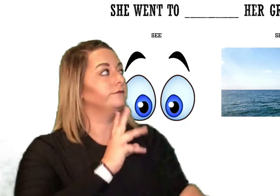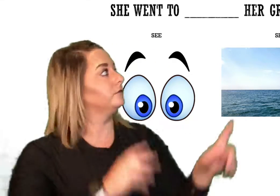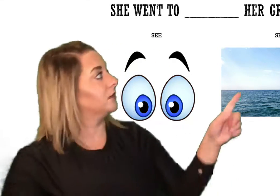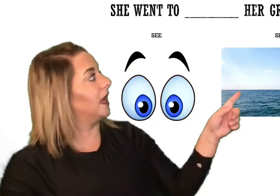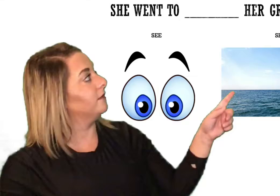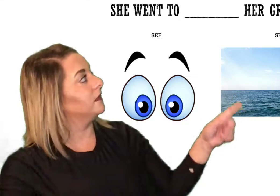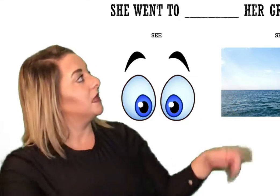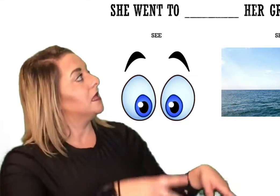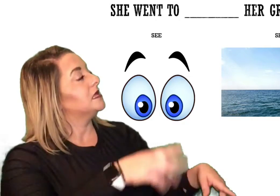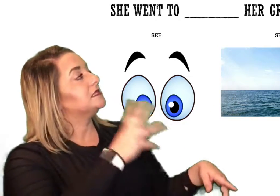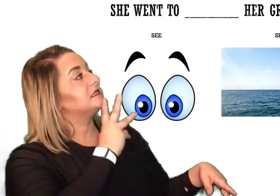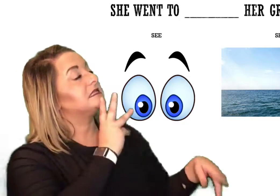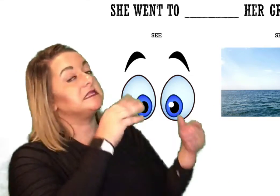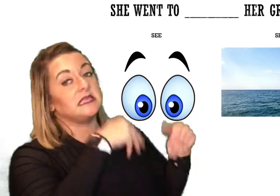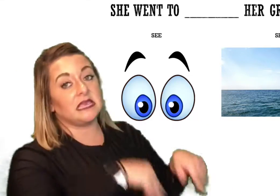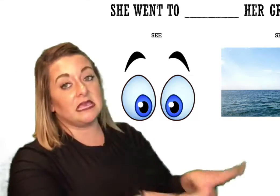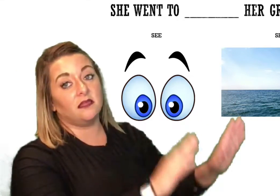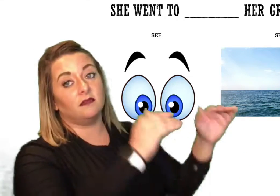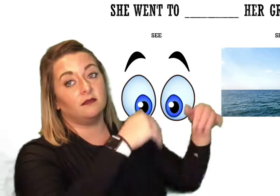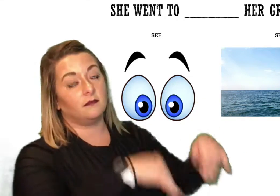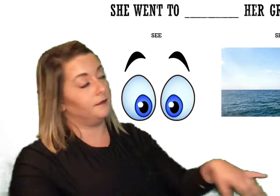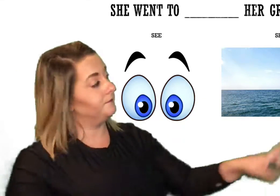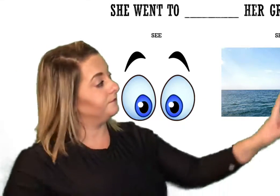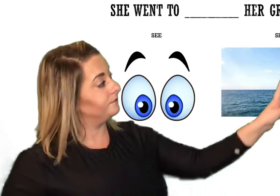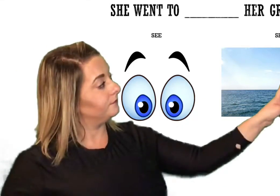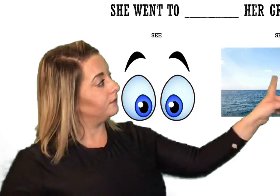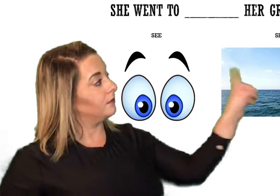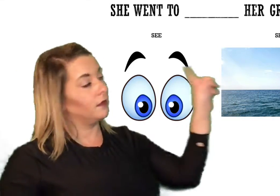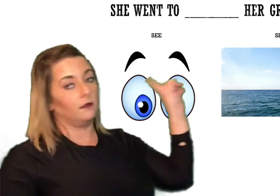water, okay? See